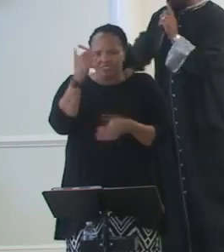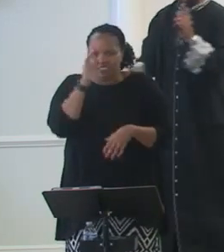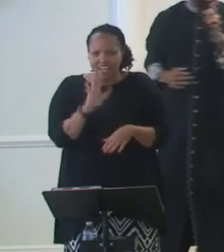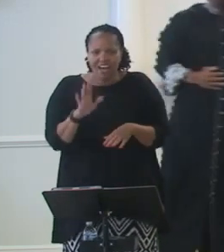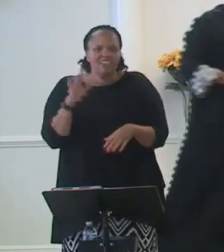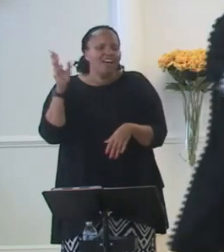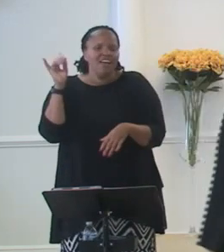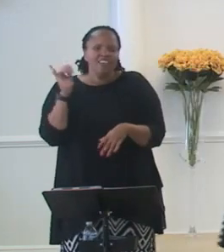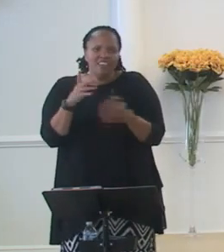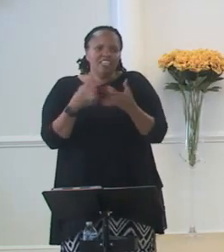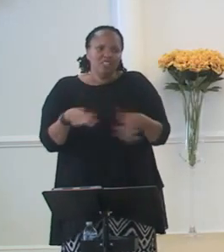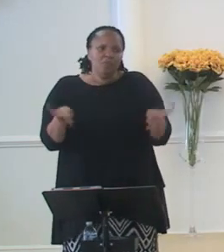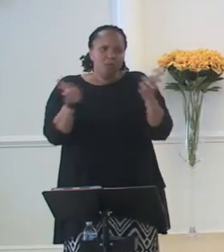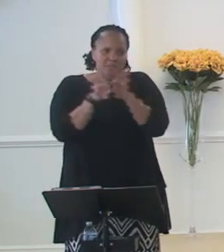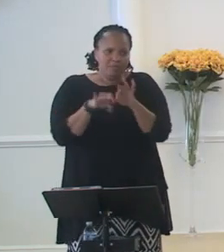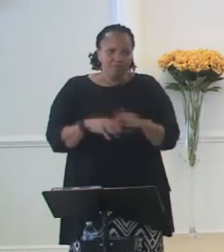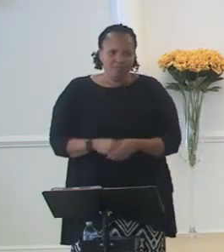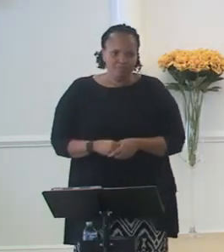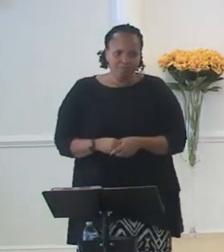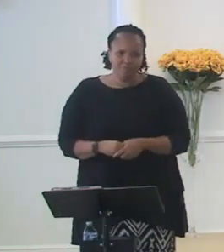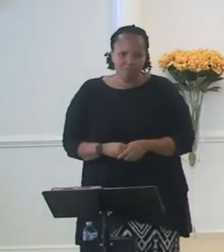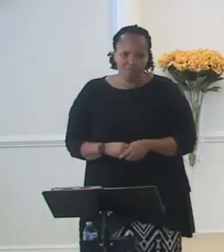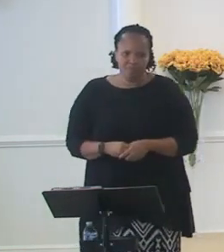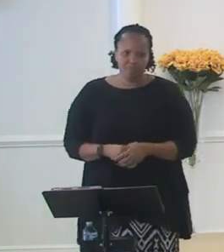a virtue.